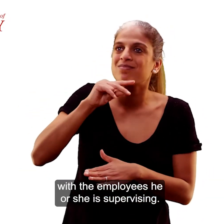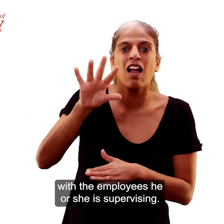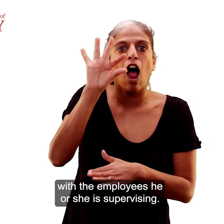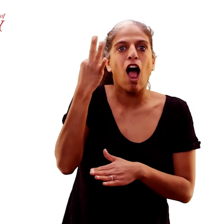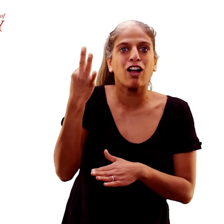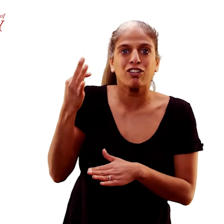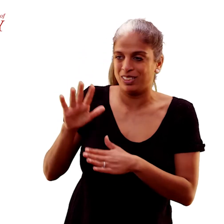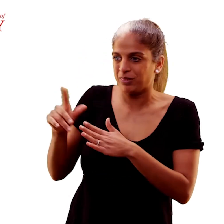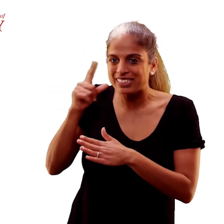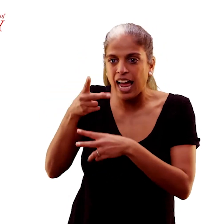supervising.